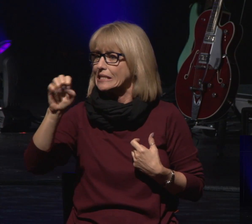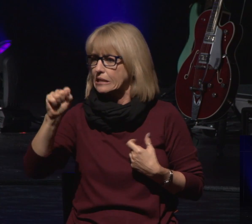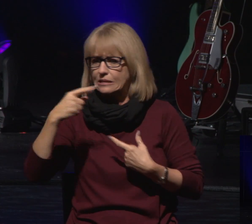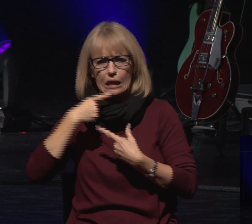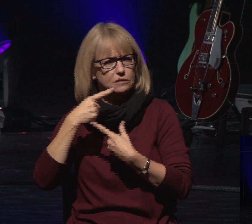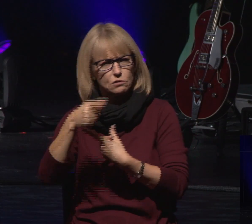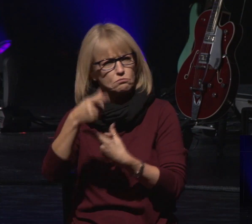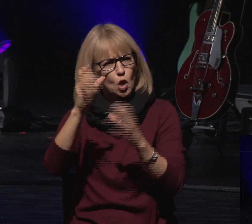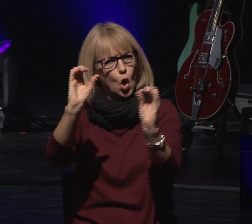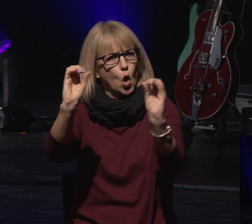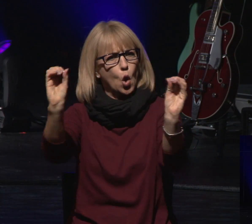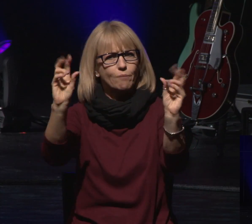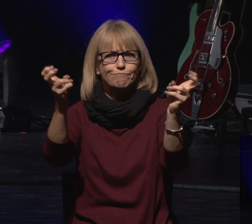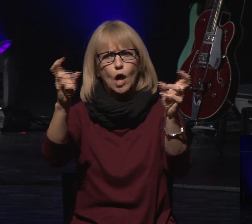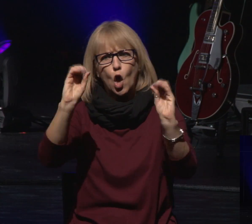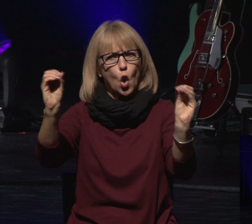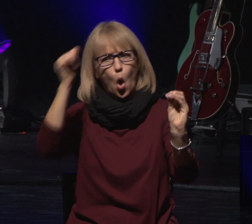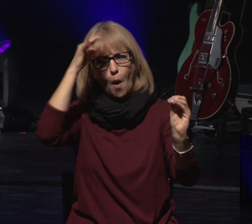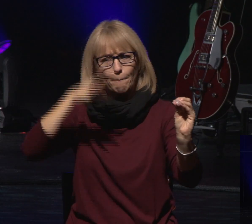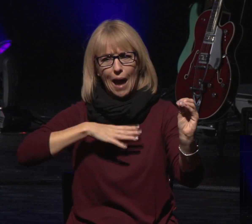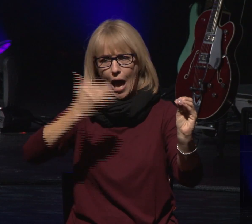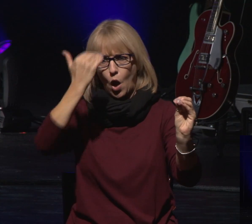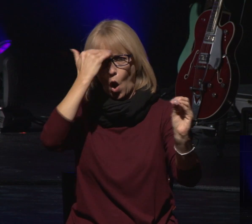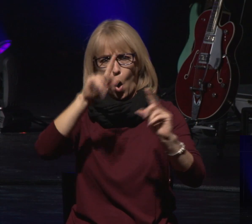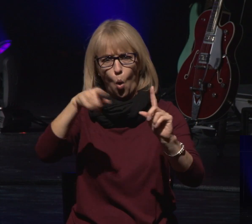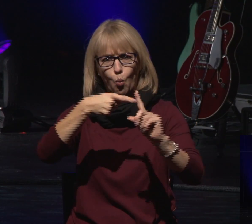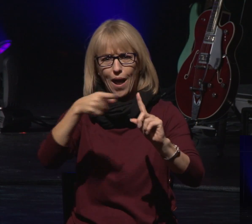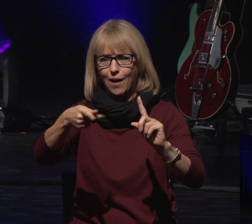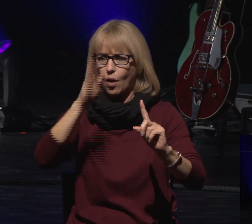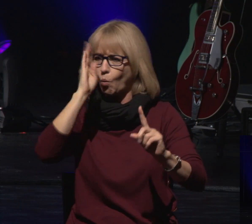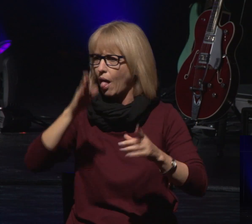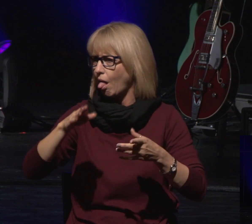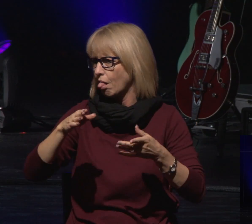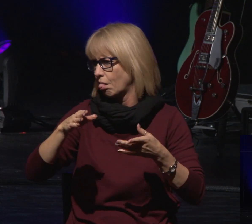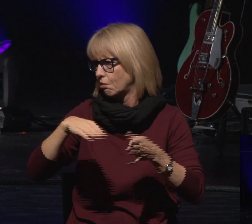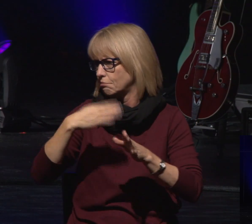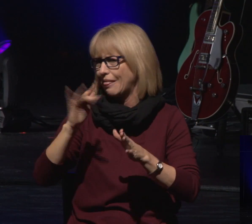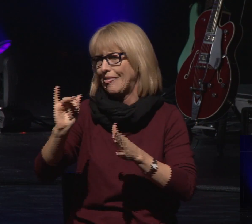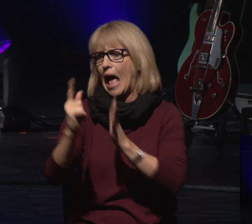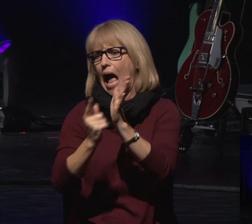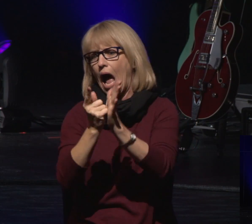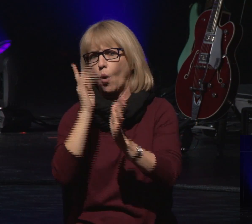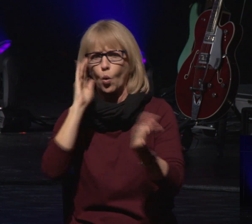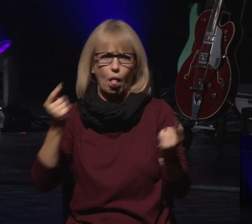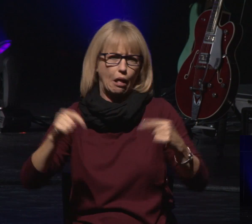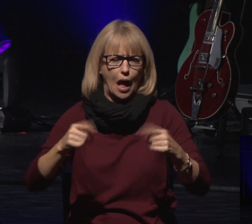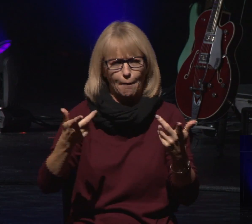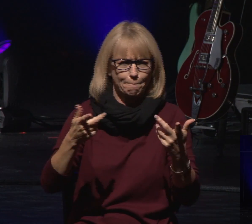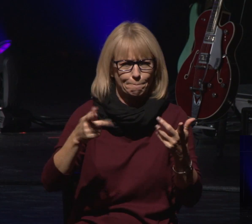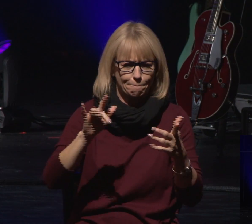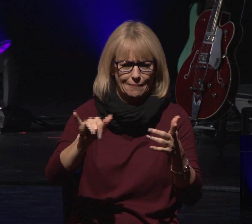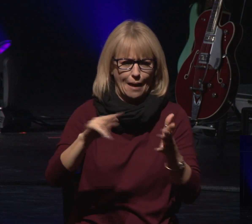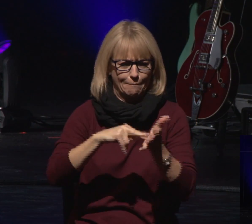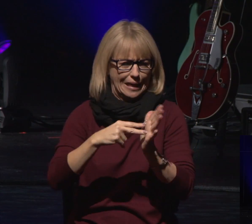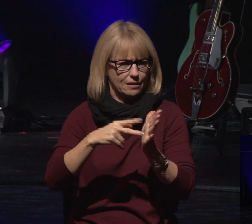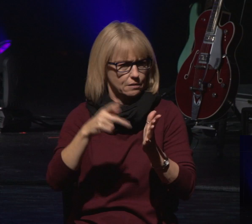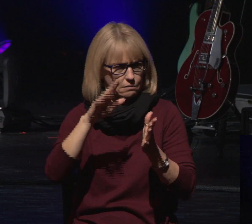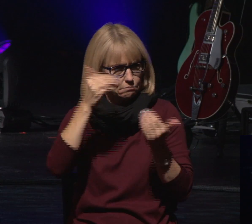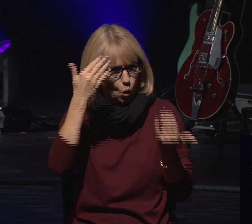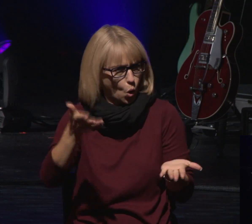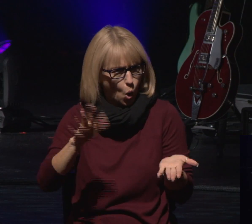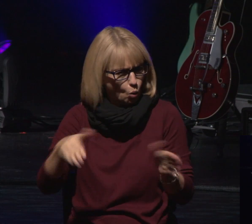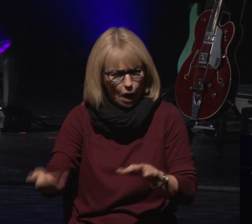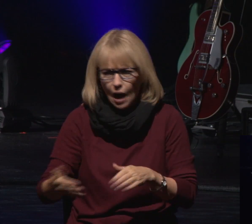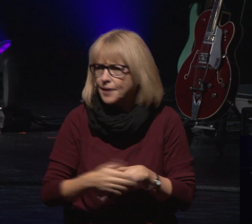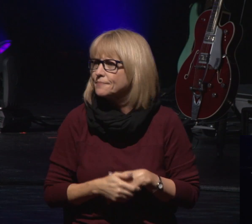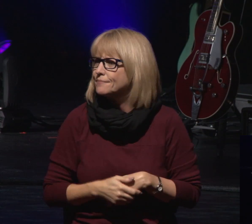don't know. It could come at any time. And when it comes, are you ready? Are you prepared? Well, none of us will be completely ready,